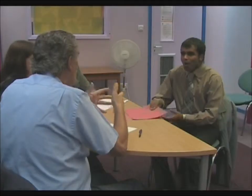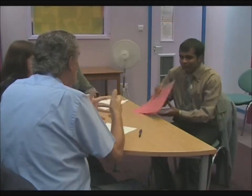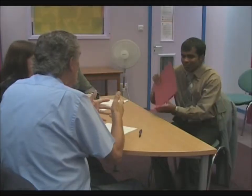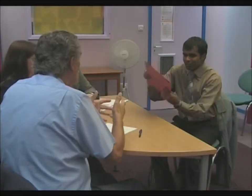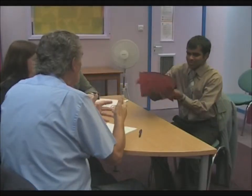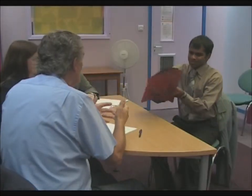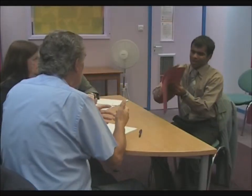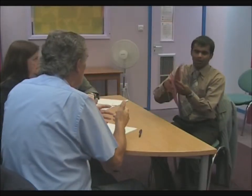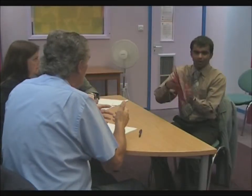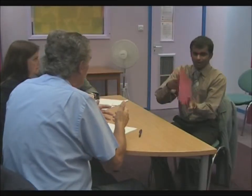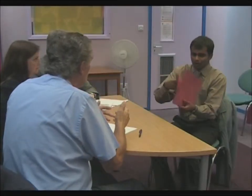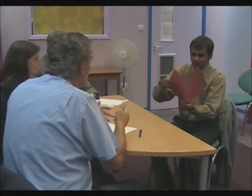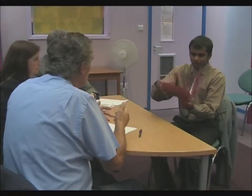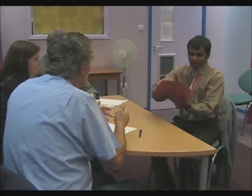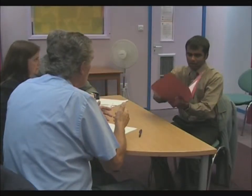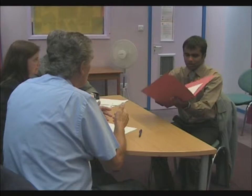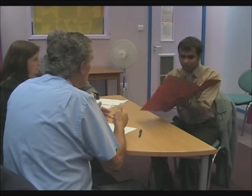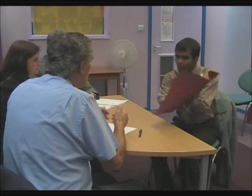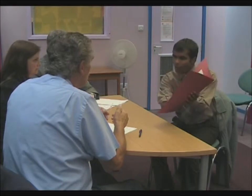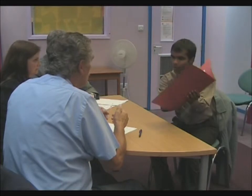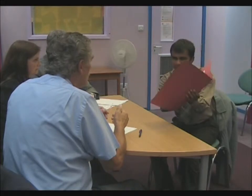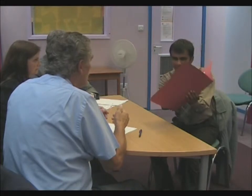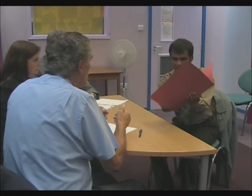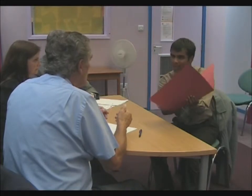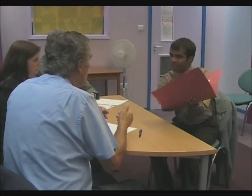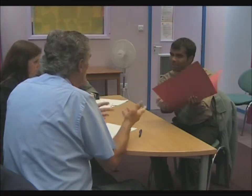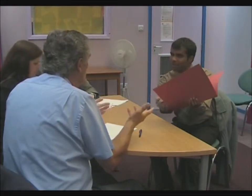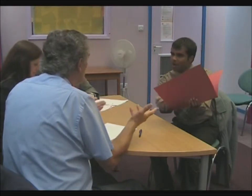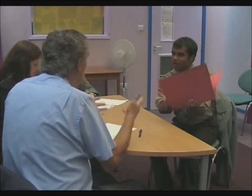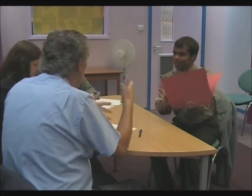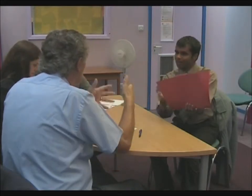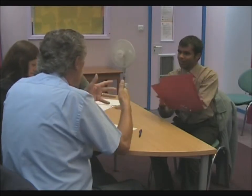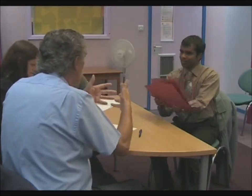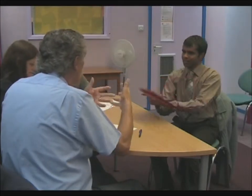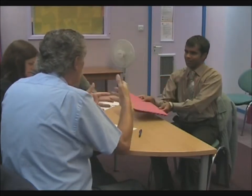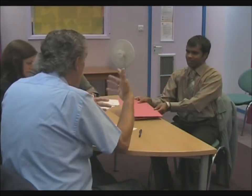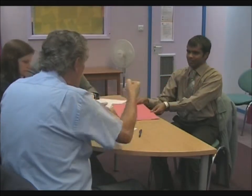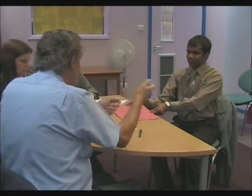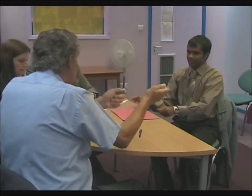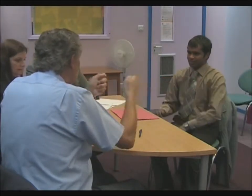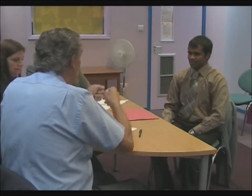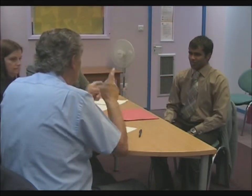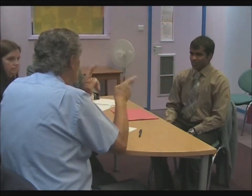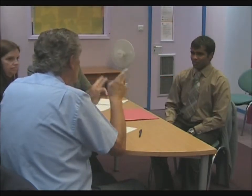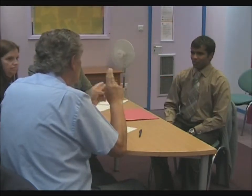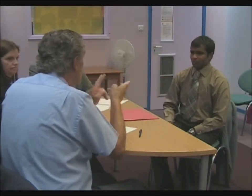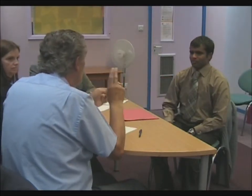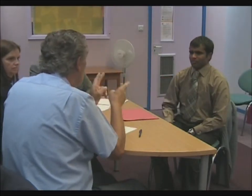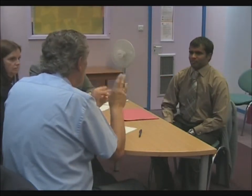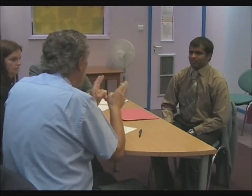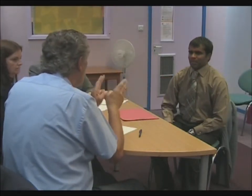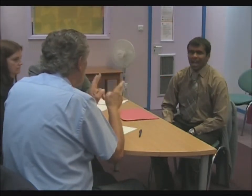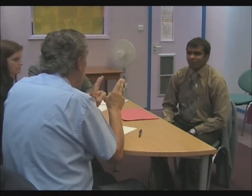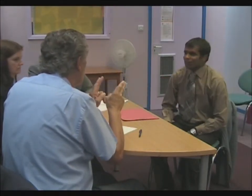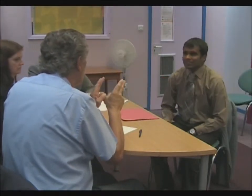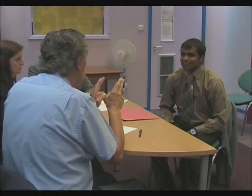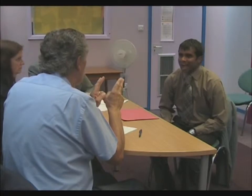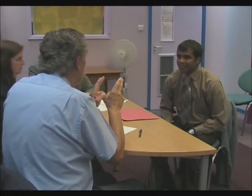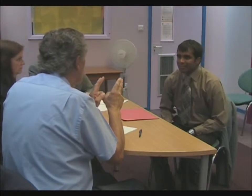Can't you sign? I've come for this job interview. Have you brought an interpreter? I